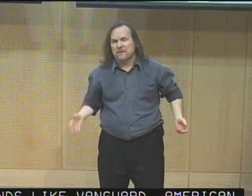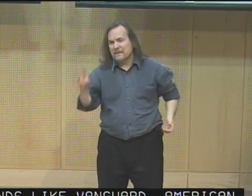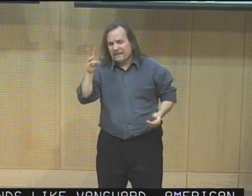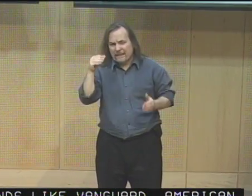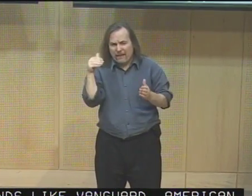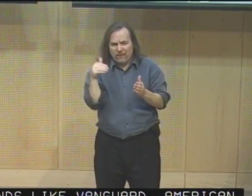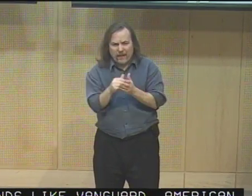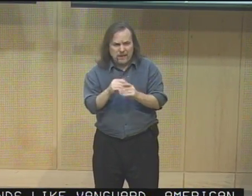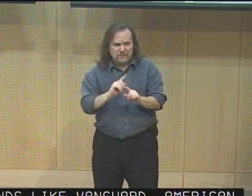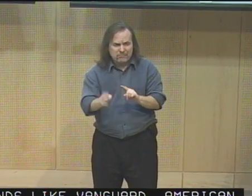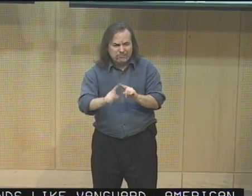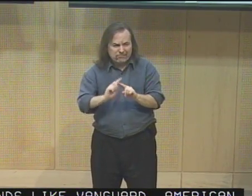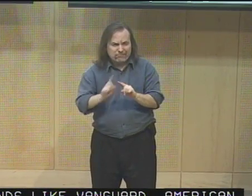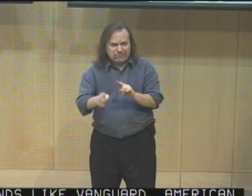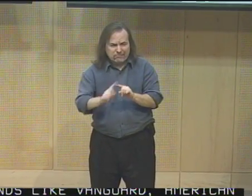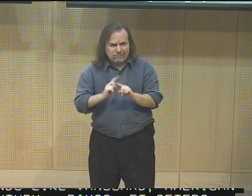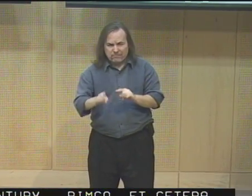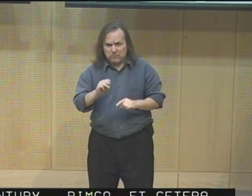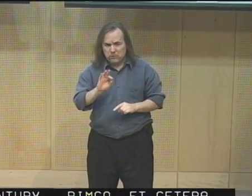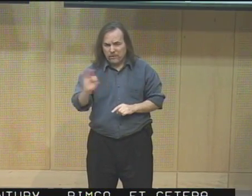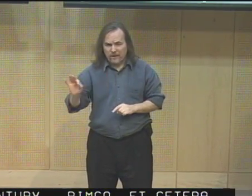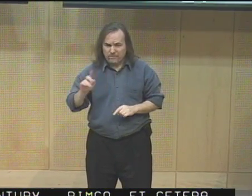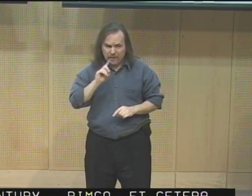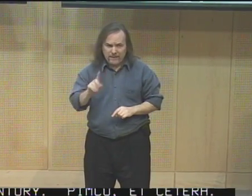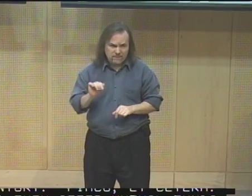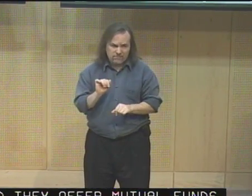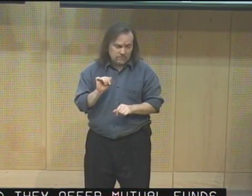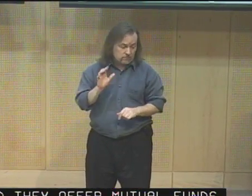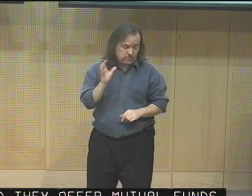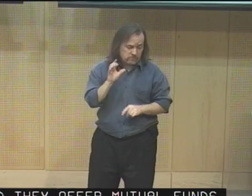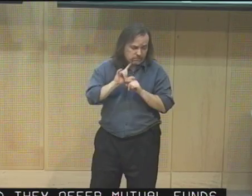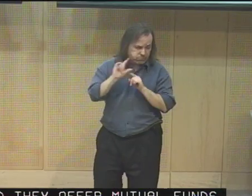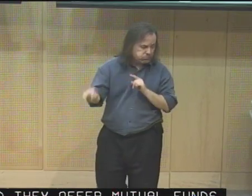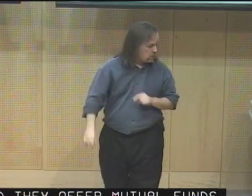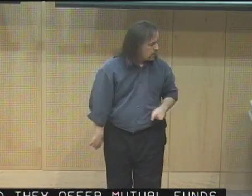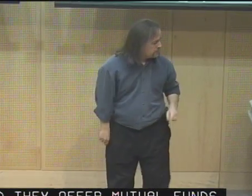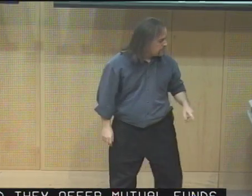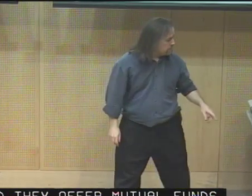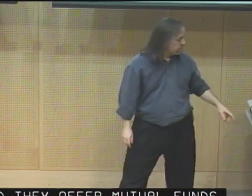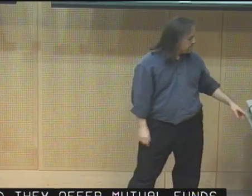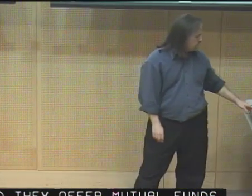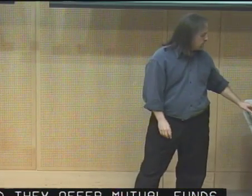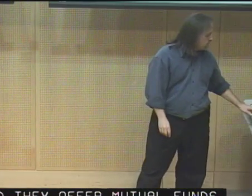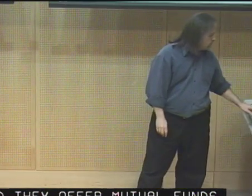over 6,000 different mutual funds that people can buy into. It's remarkable.